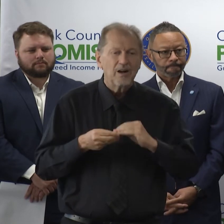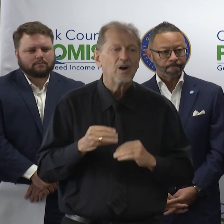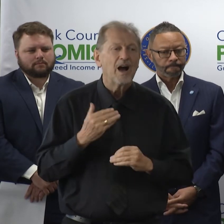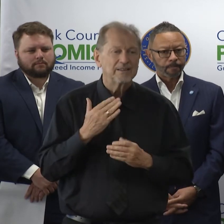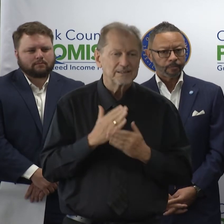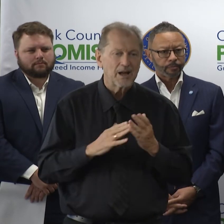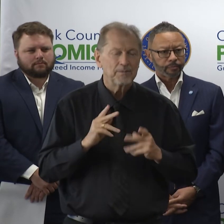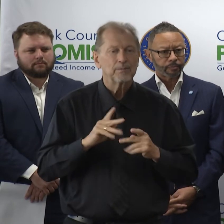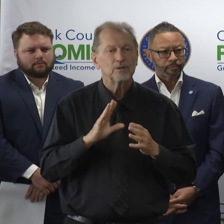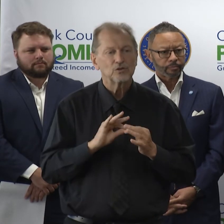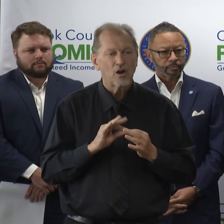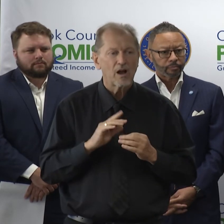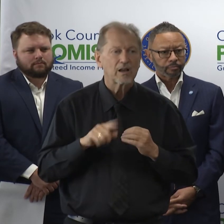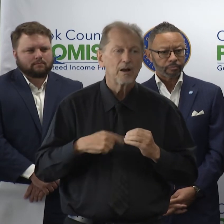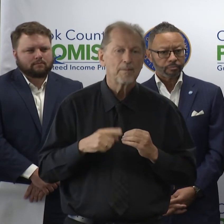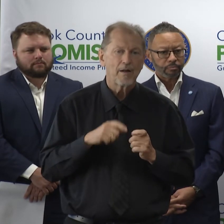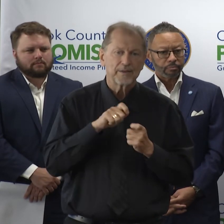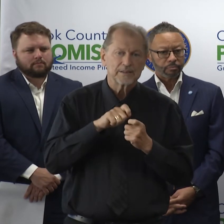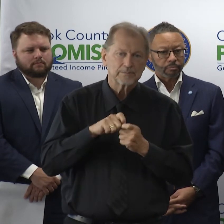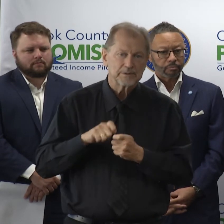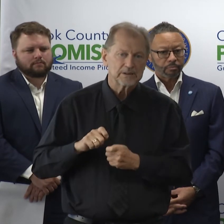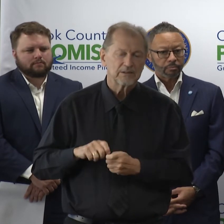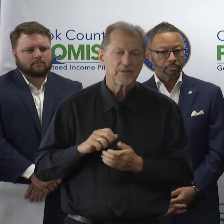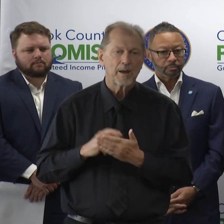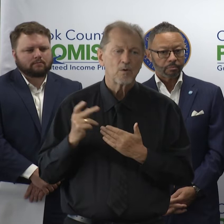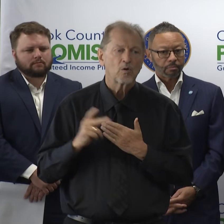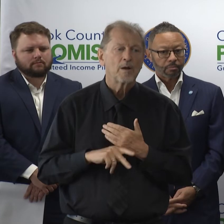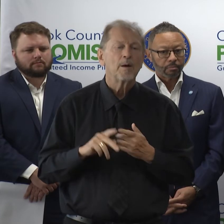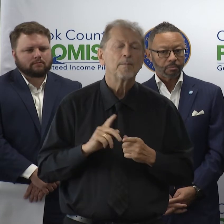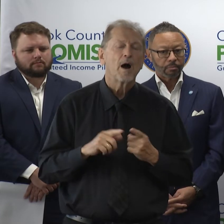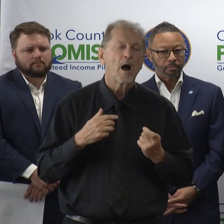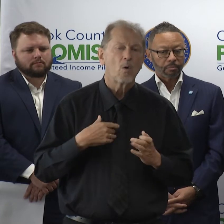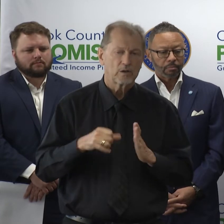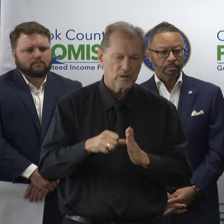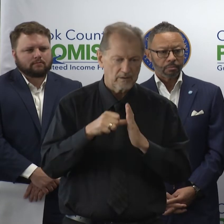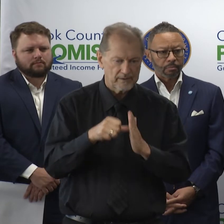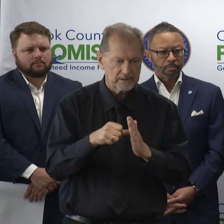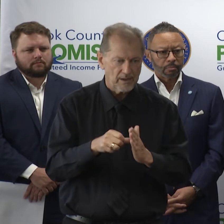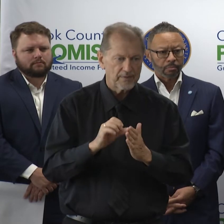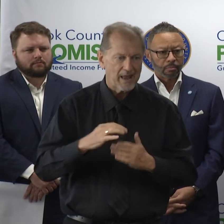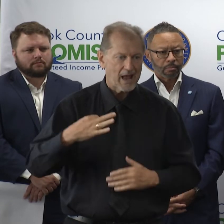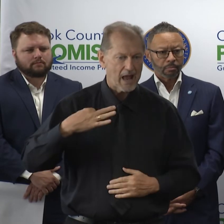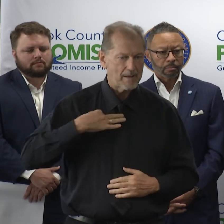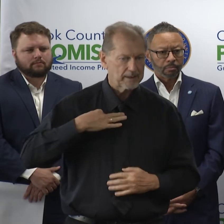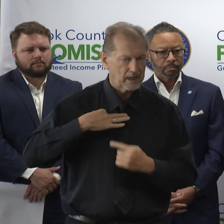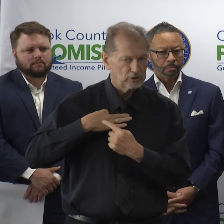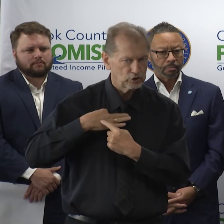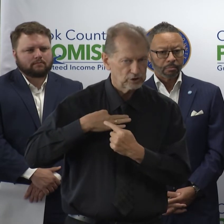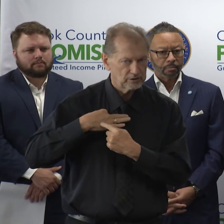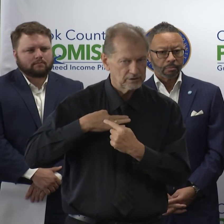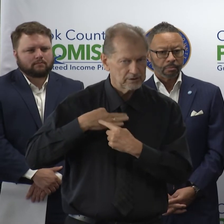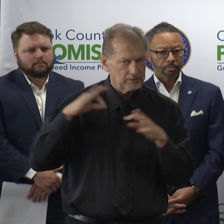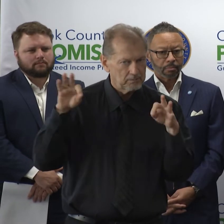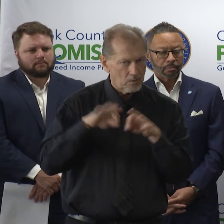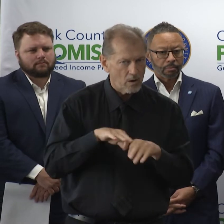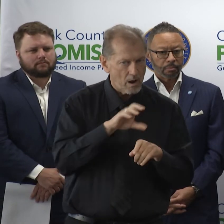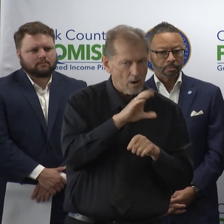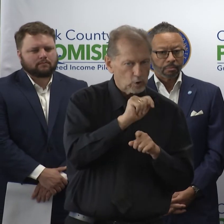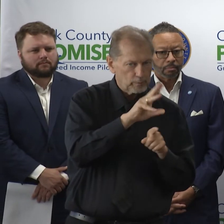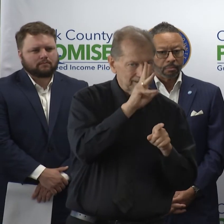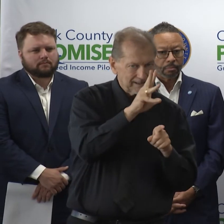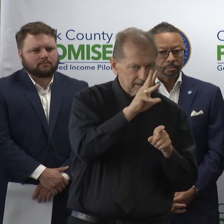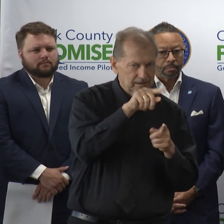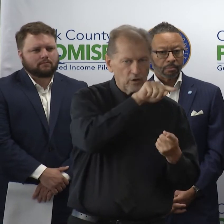people speak about the specifics of the program, but I do want to reiterate, applications open on October 6th. They will close on